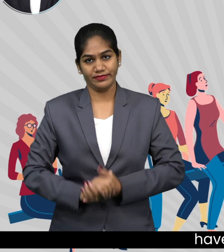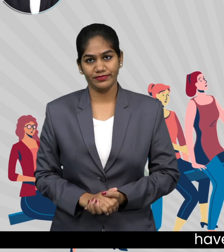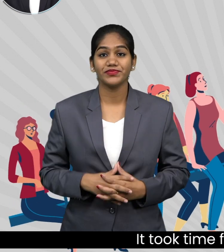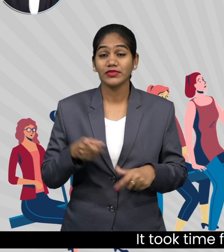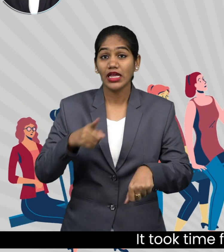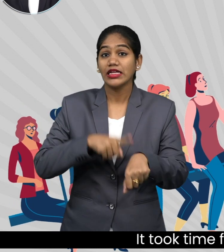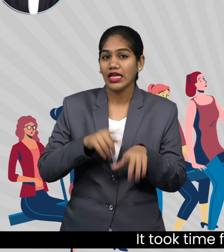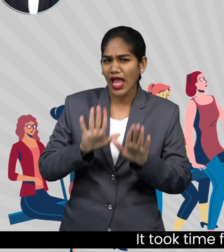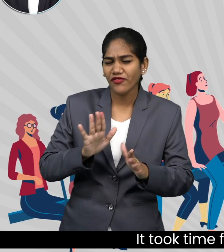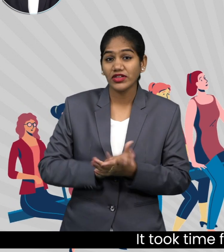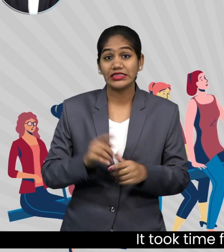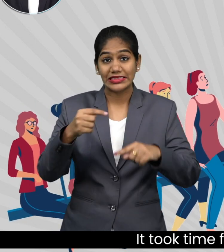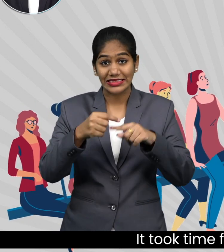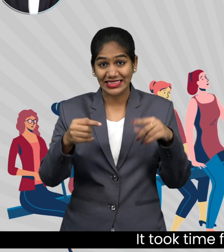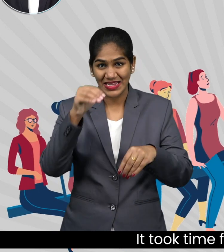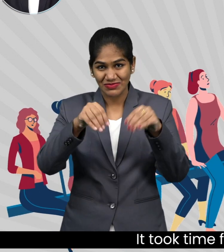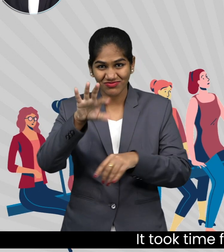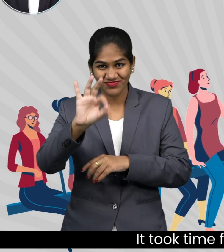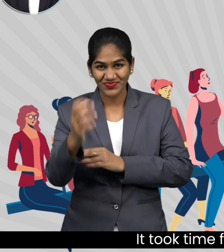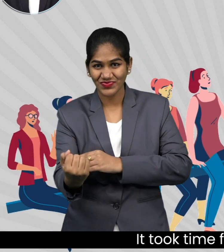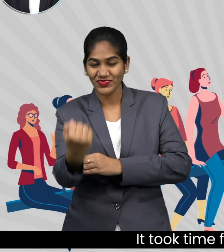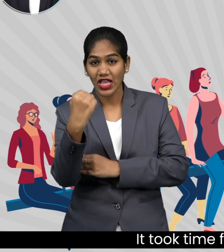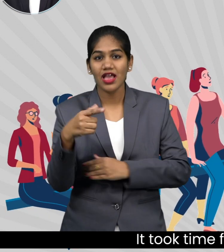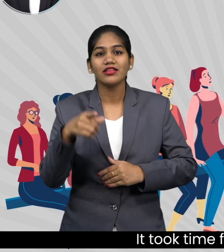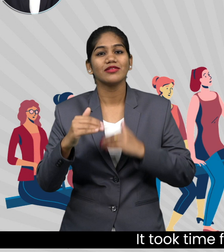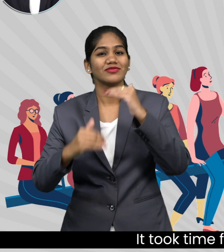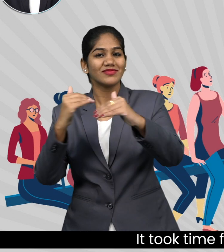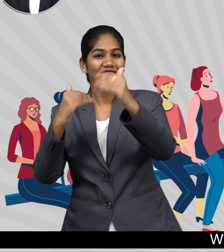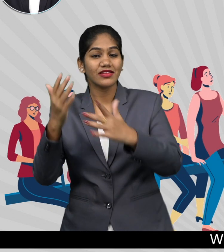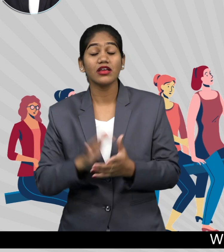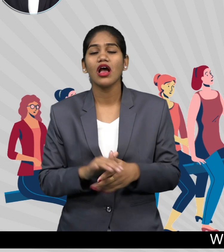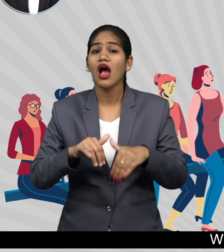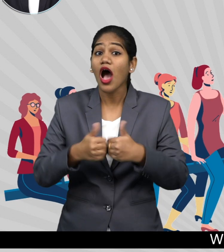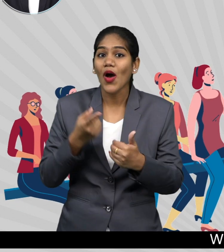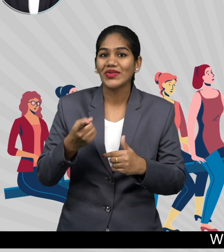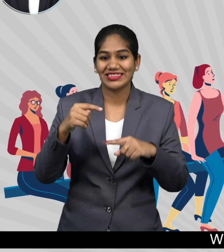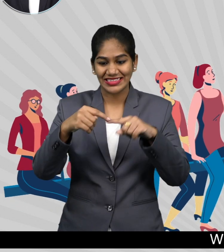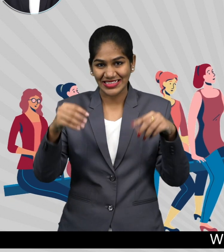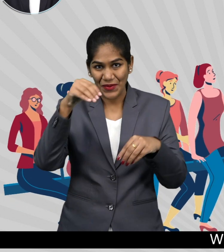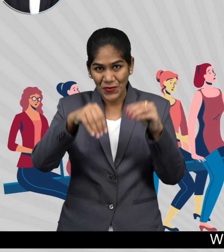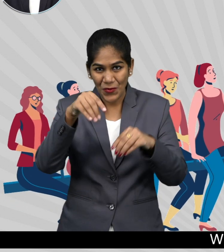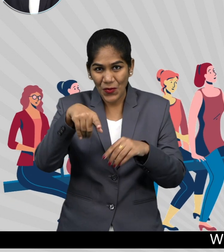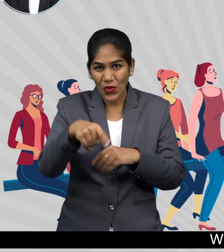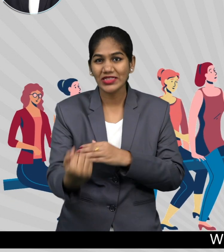It took time for democracy to develop with voting rights,